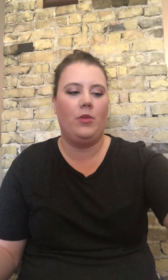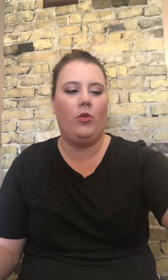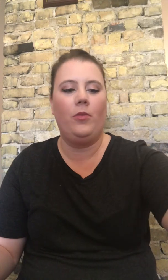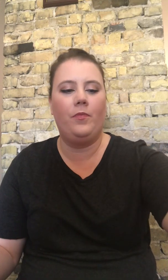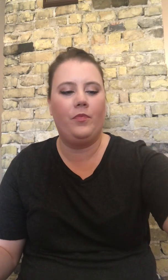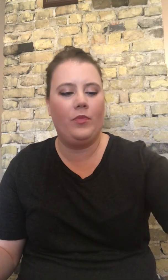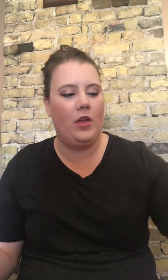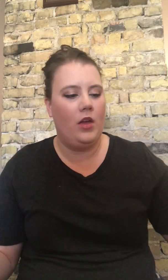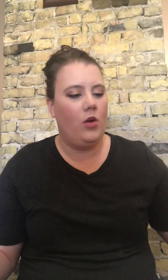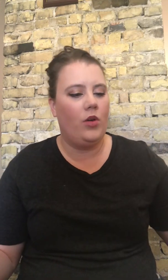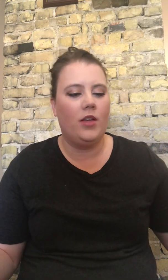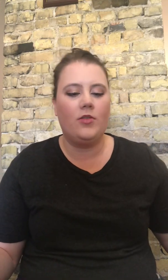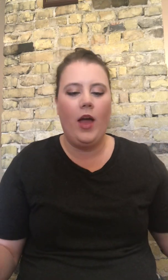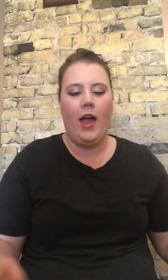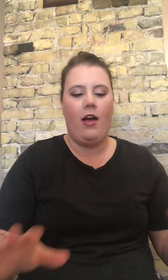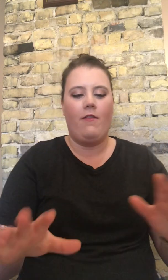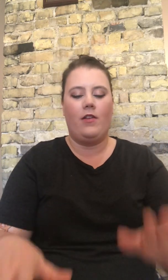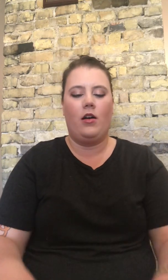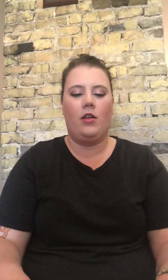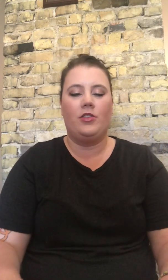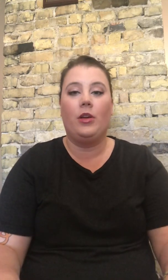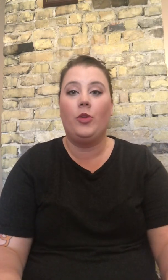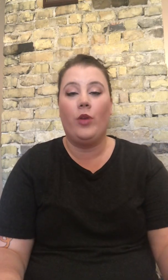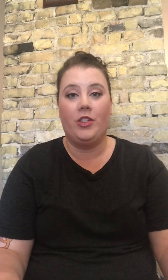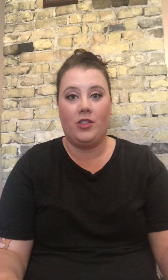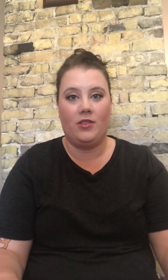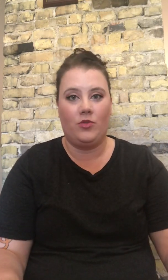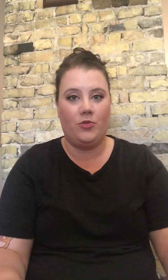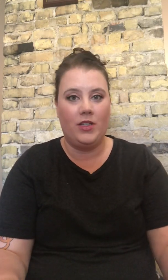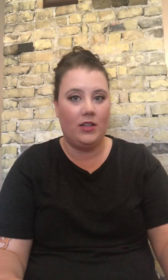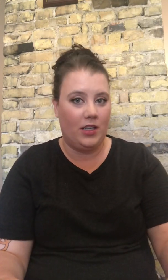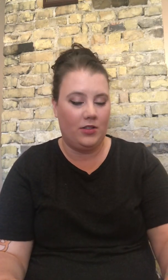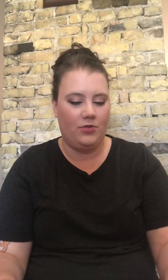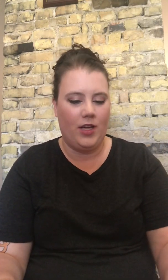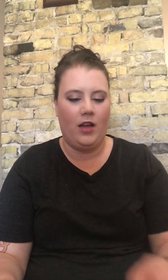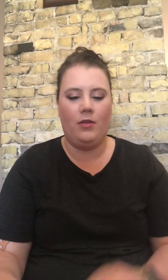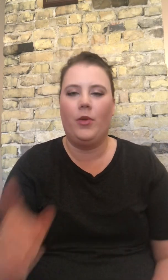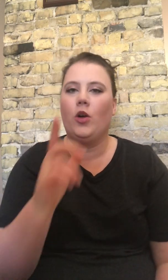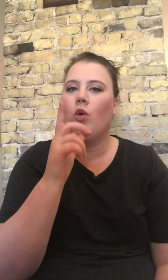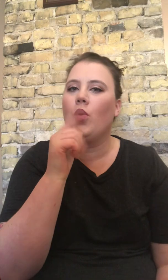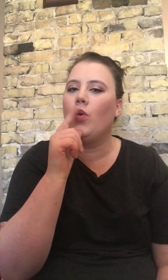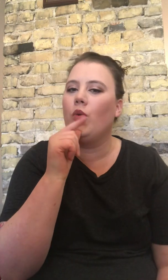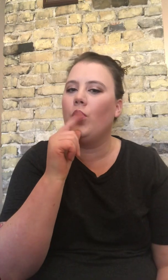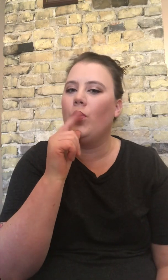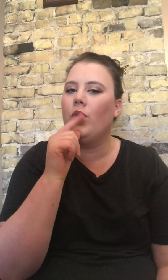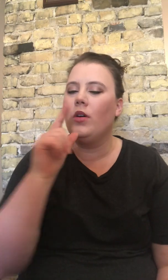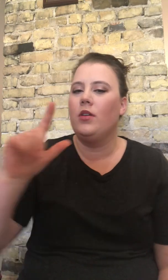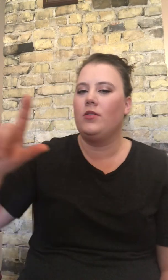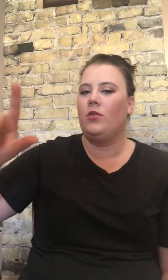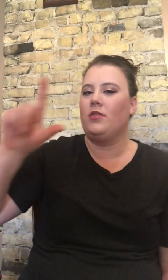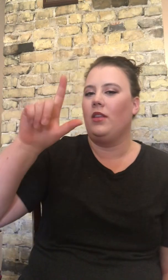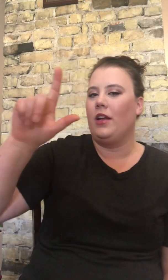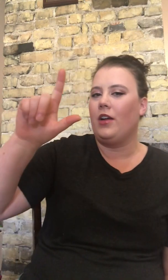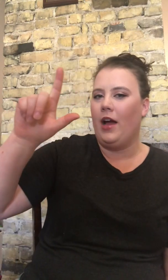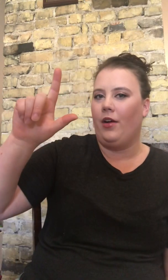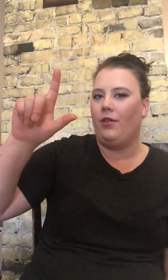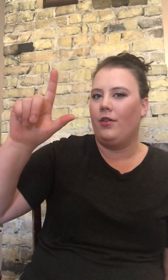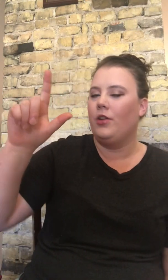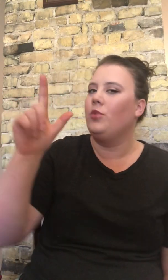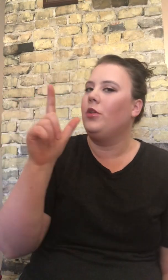people. We also have the WHs, which we didn't get to yet. But who, so it's the letter L, and you put it